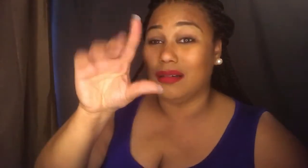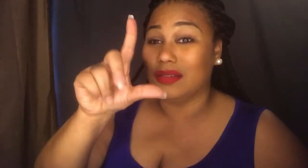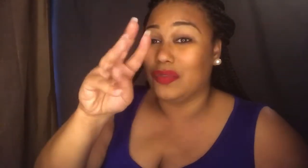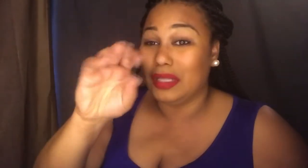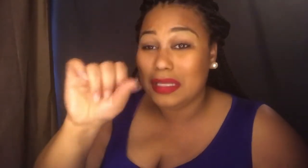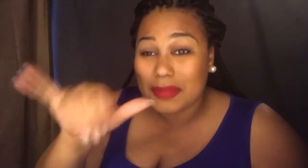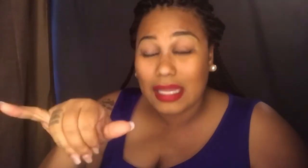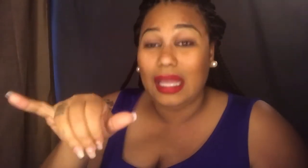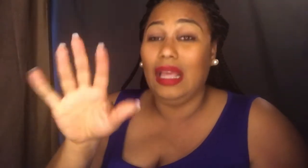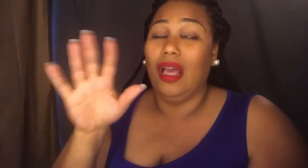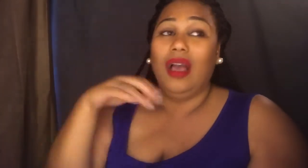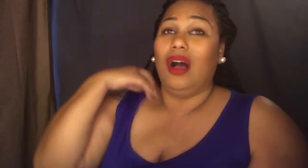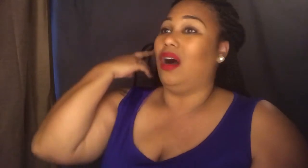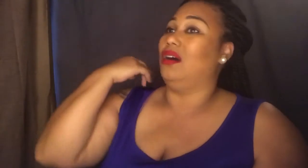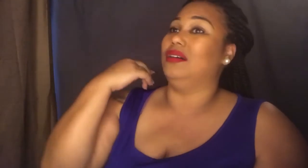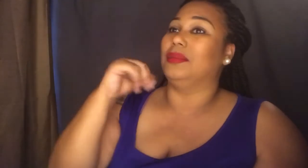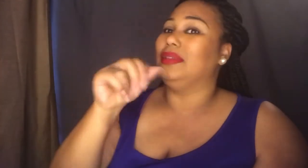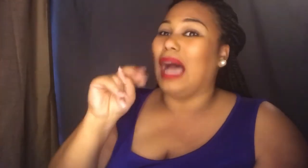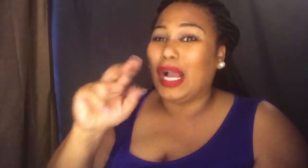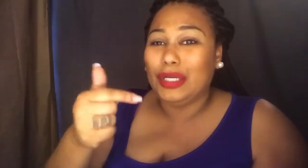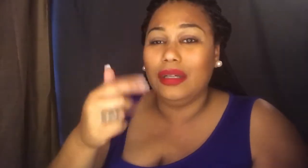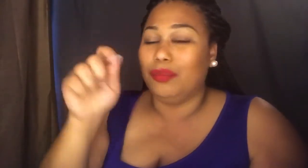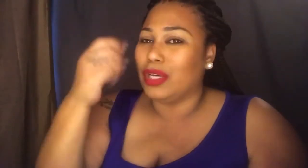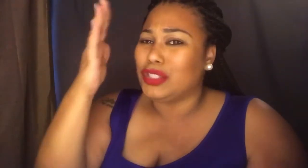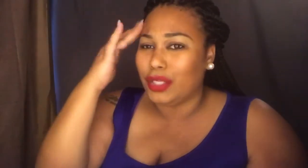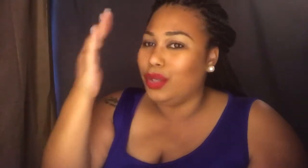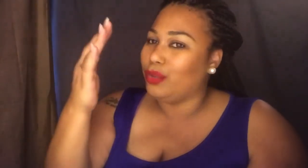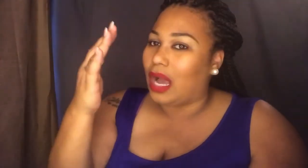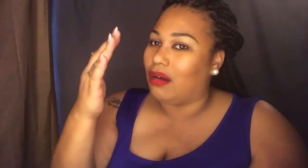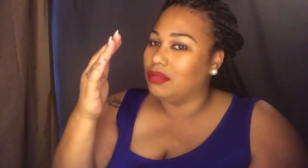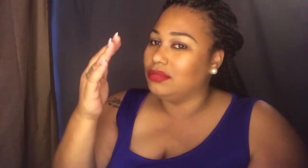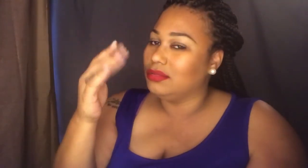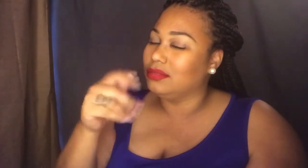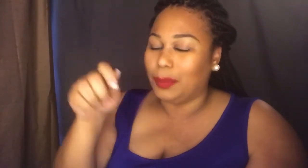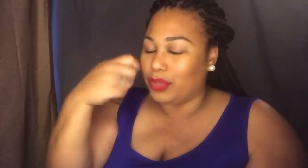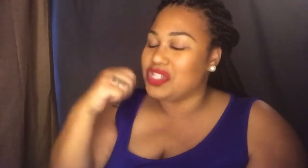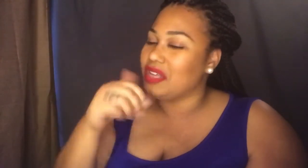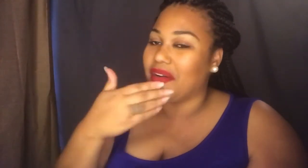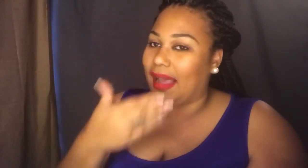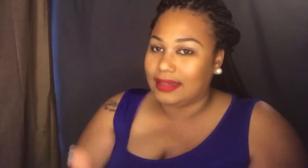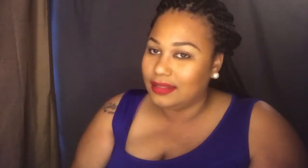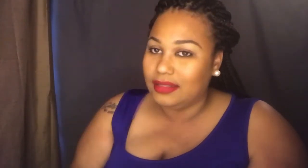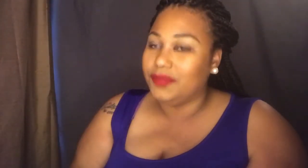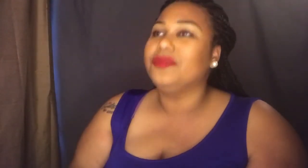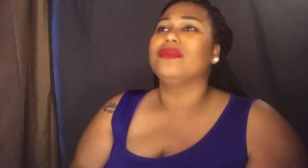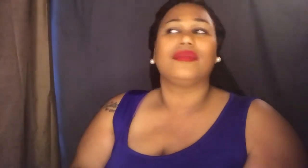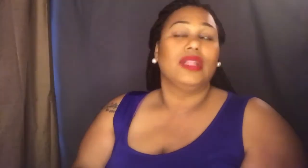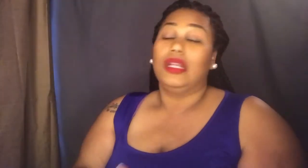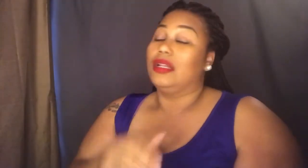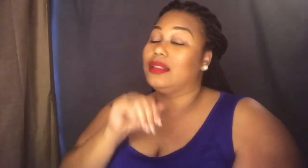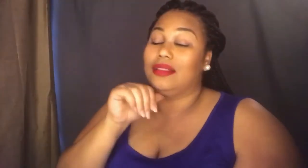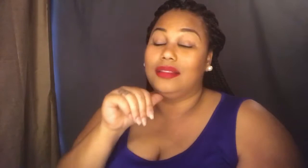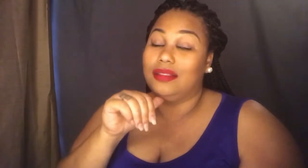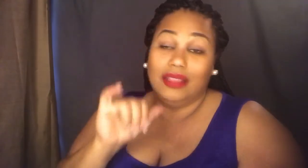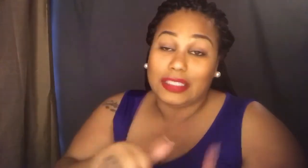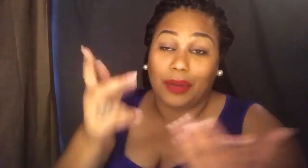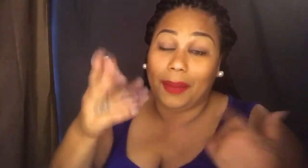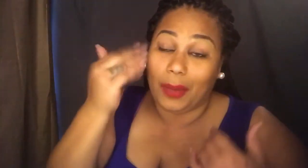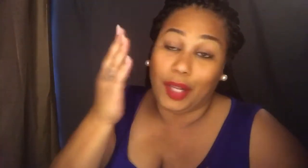those flimsy, not good brushes, and you know the brushes that are not good, that's probably why your